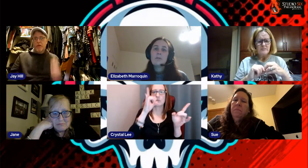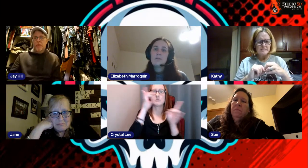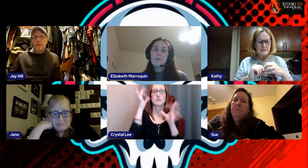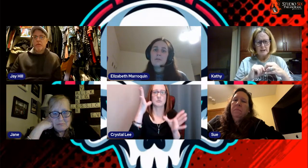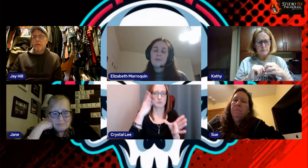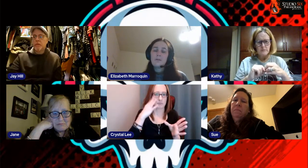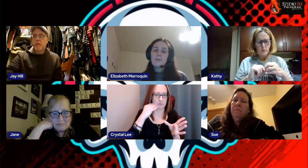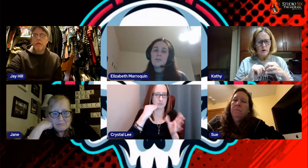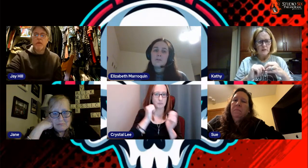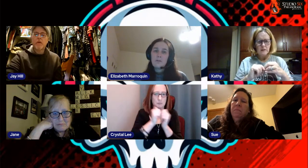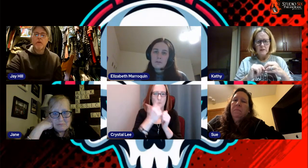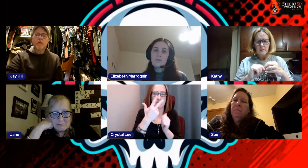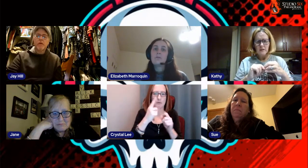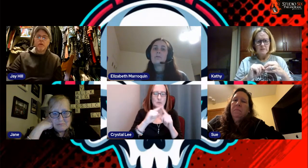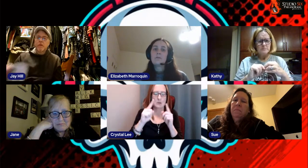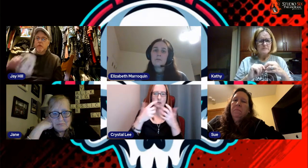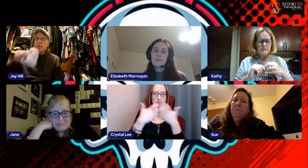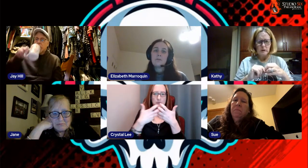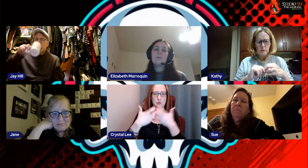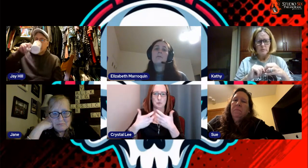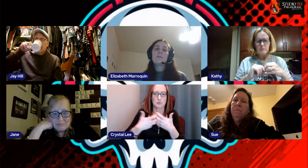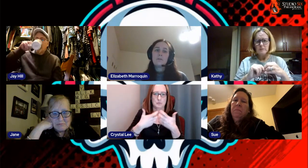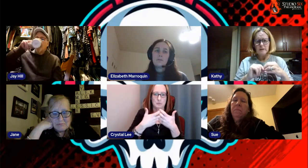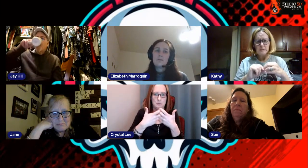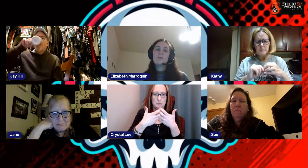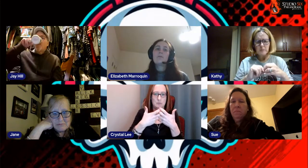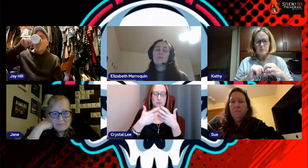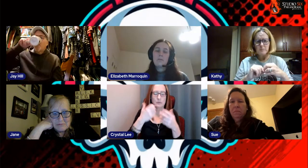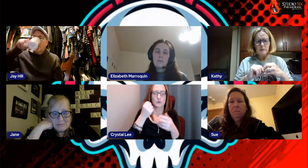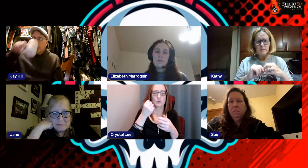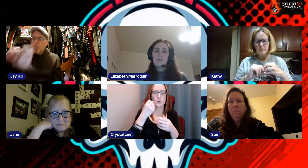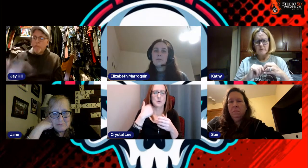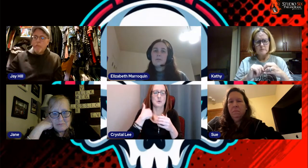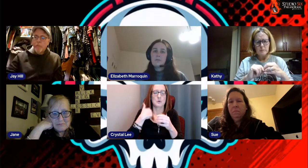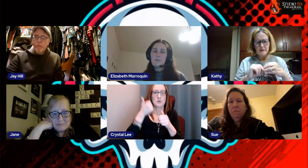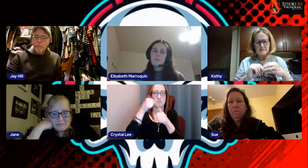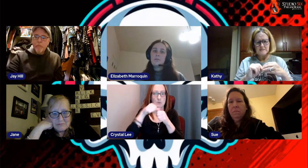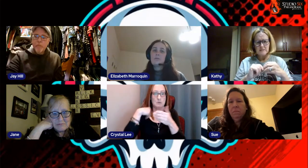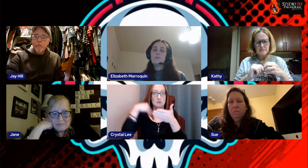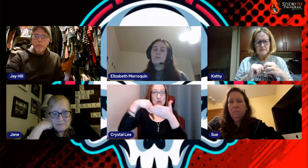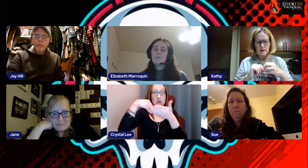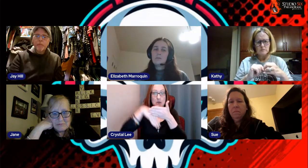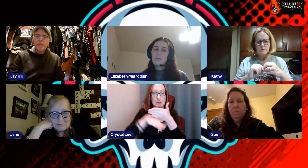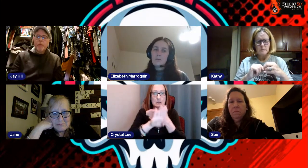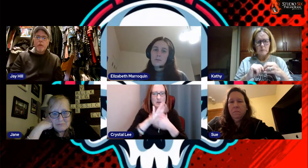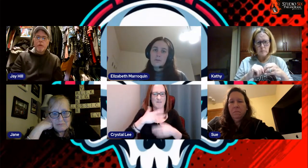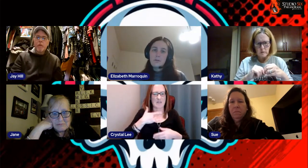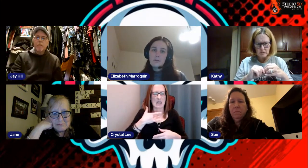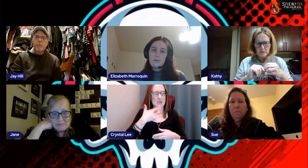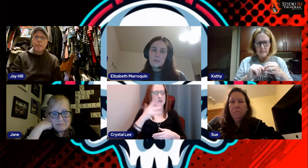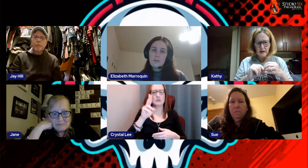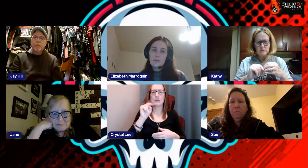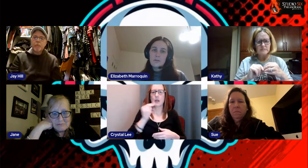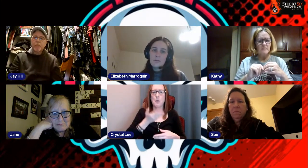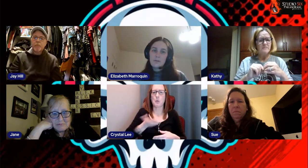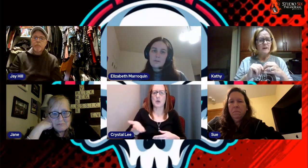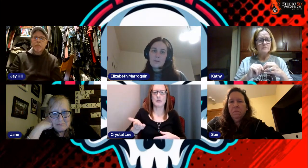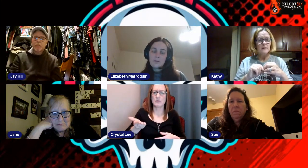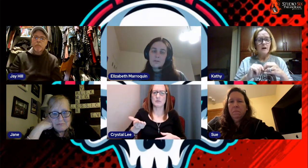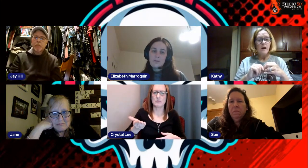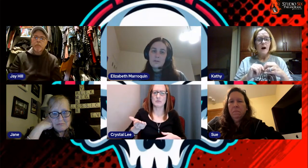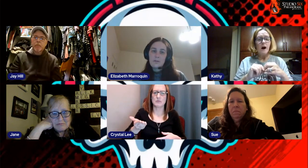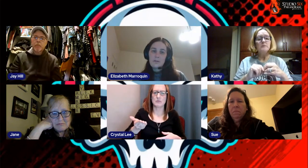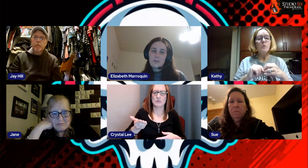I never investigated before. This was new. Three roommates in this house. Remember, we entered the house and I